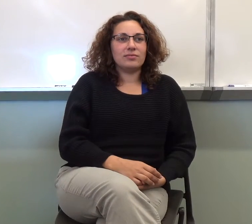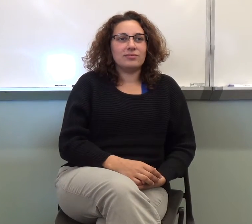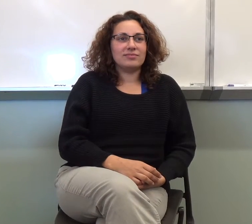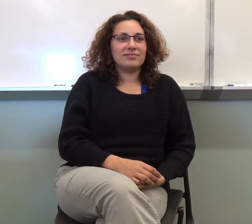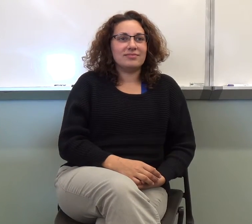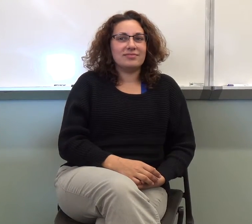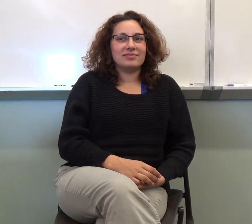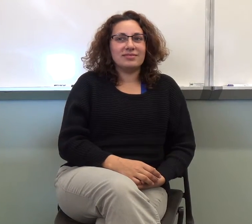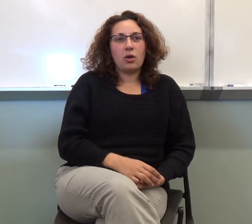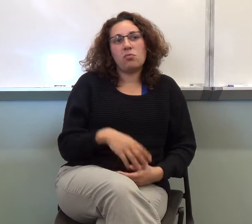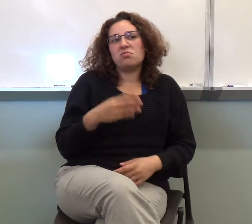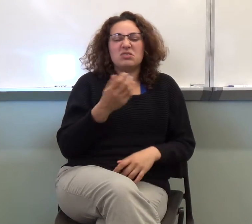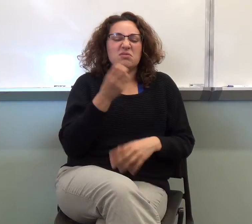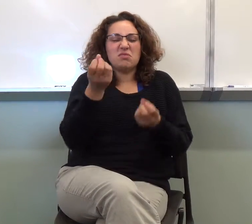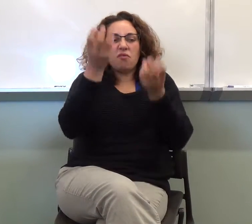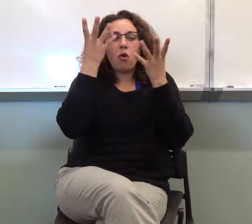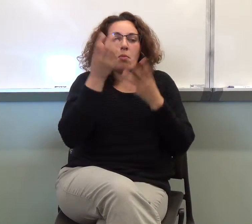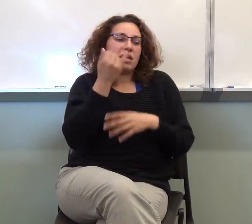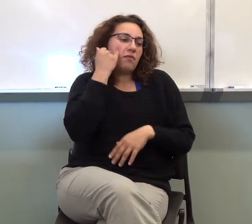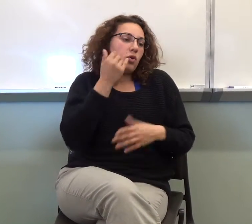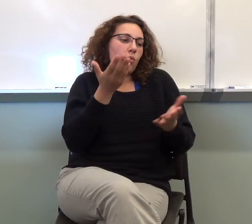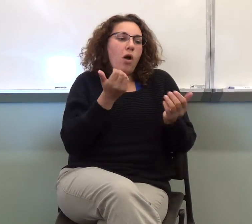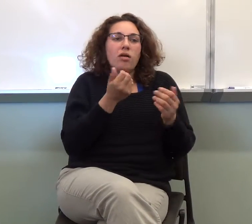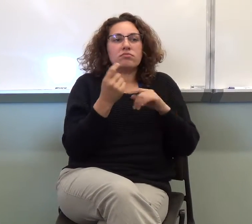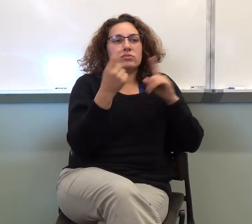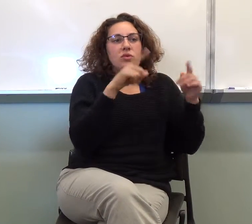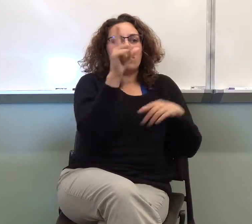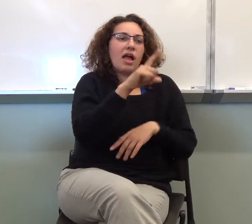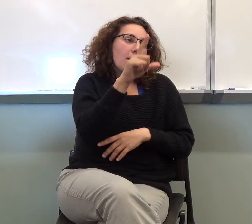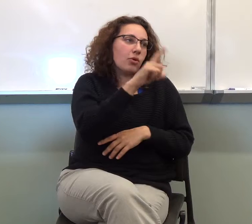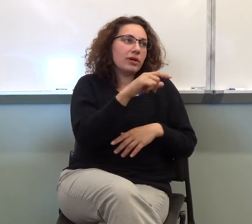Good. What hour? Wait a minute, what year is this?